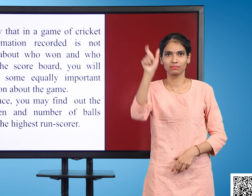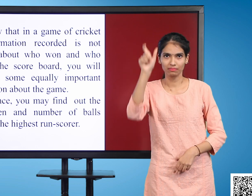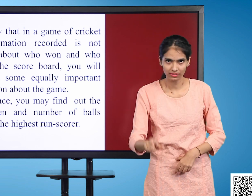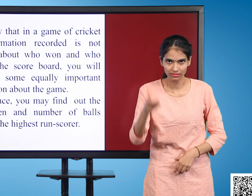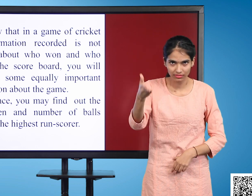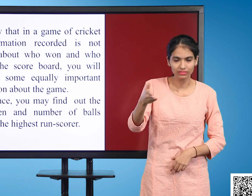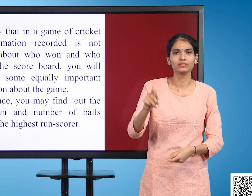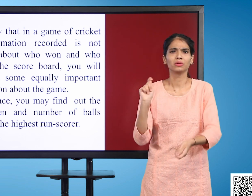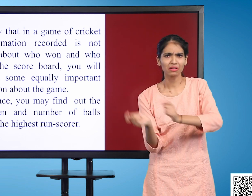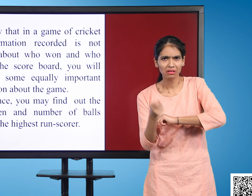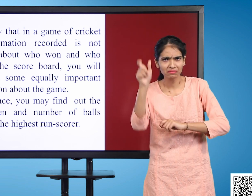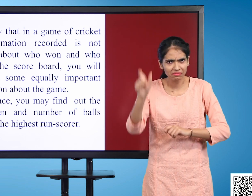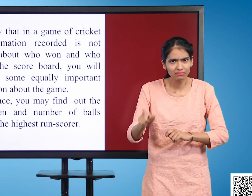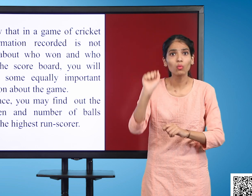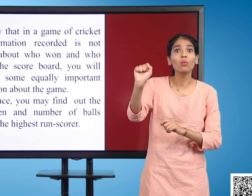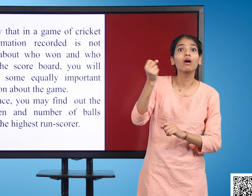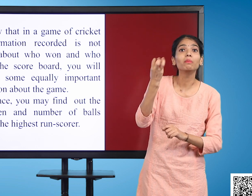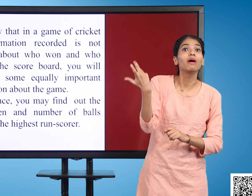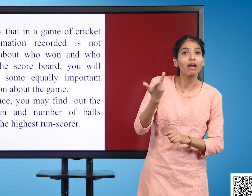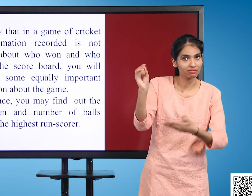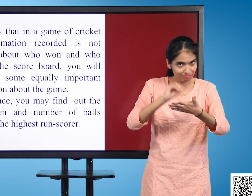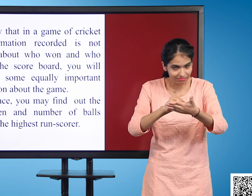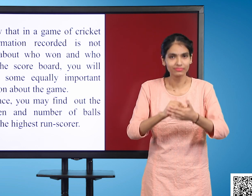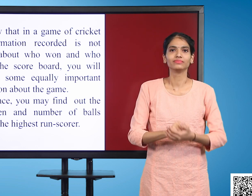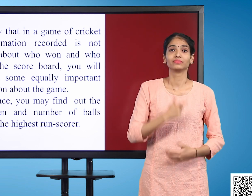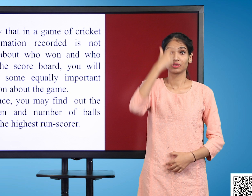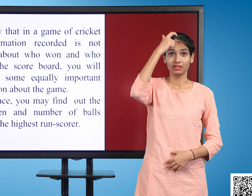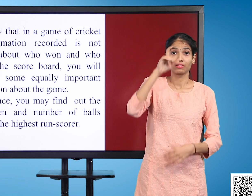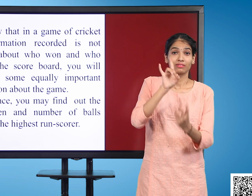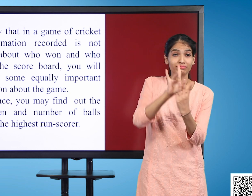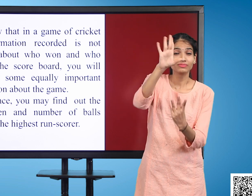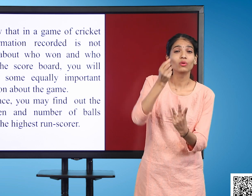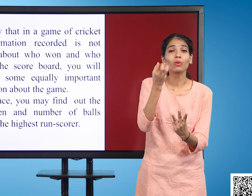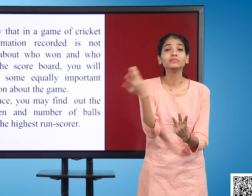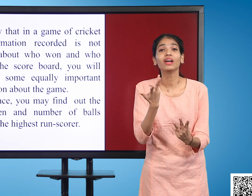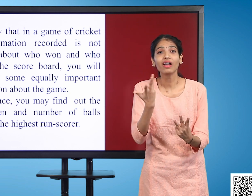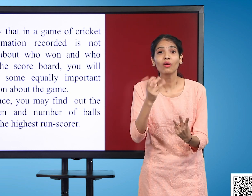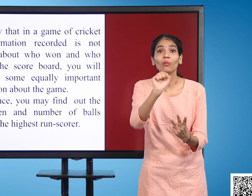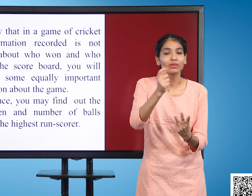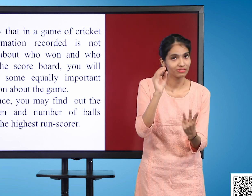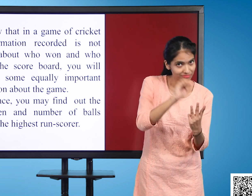In the scoreboard, you will also find some equally important information about the game.